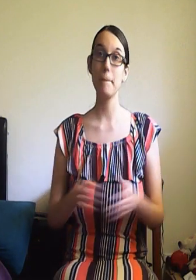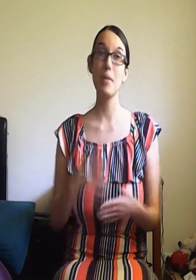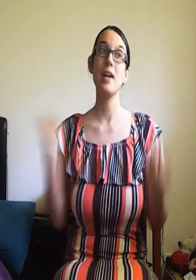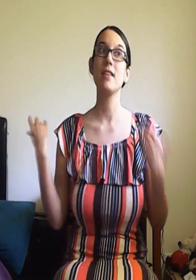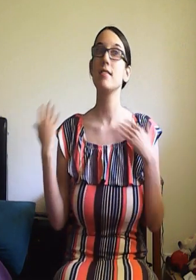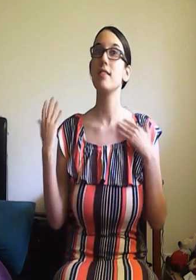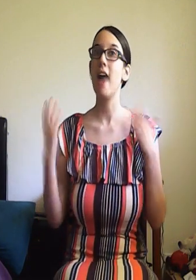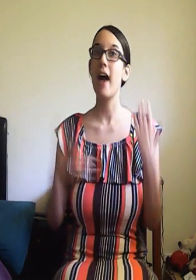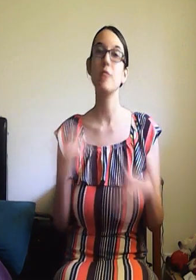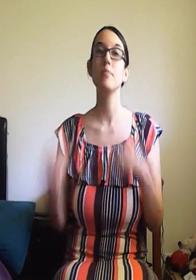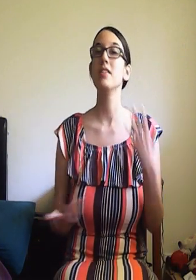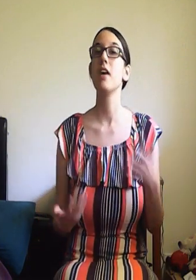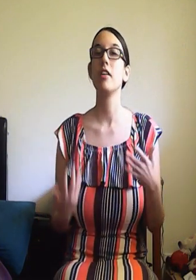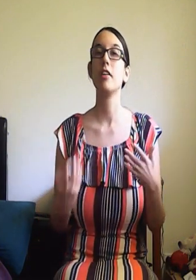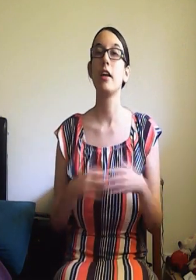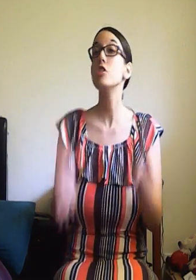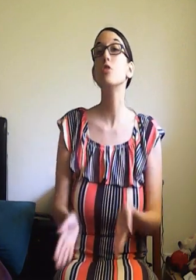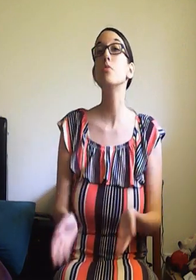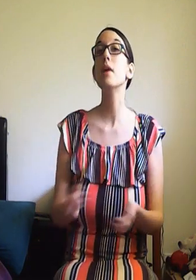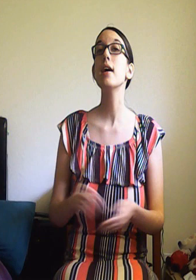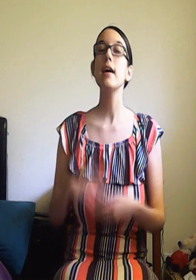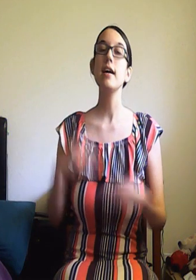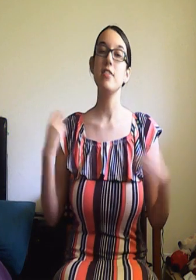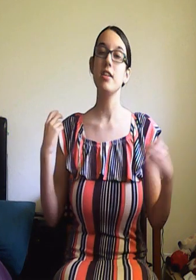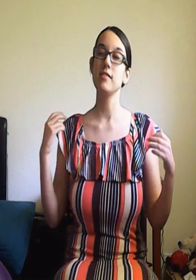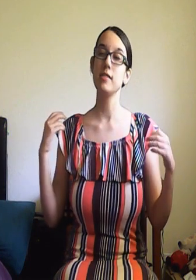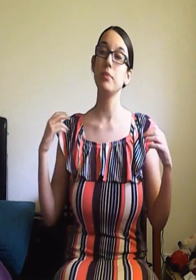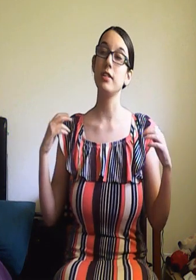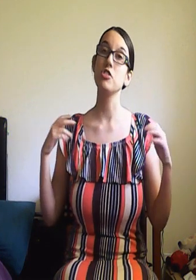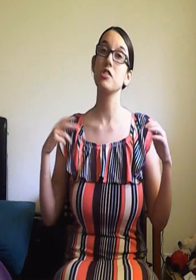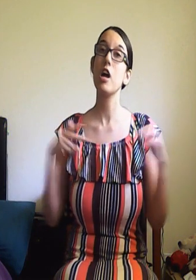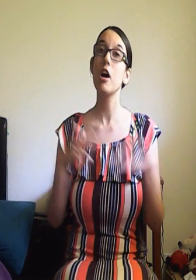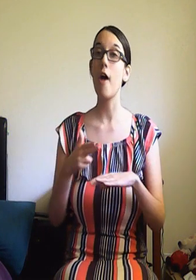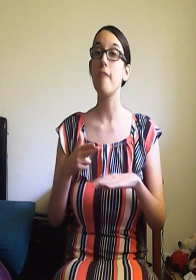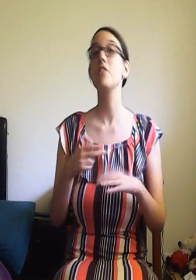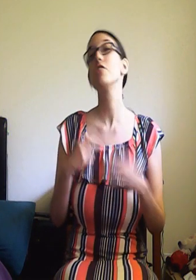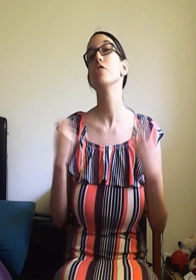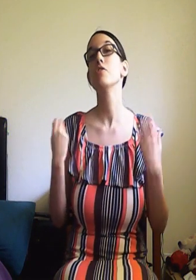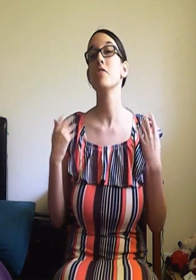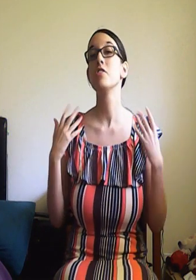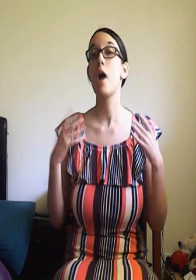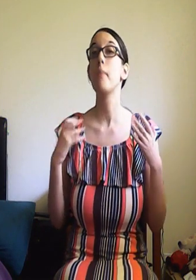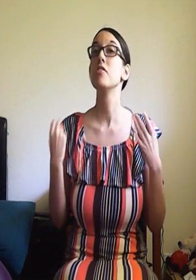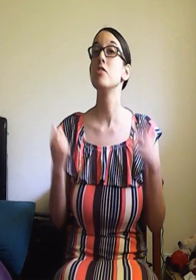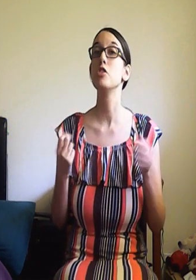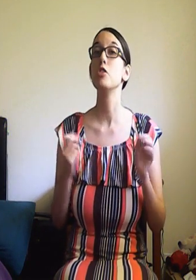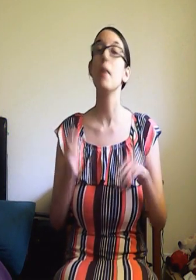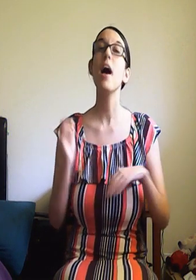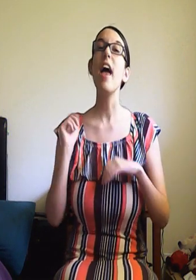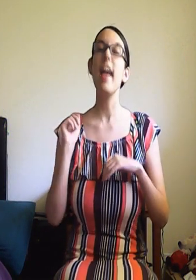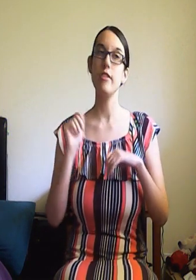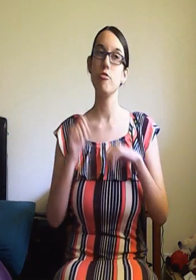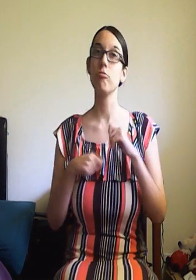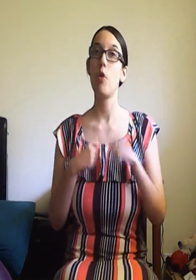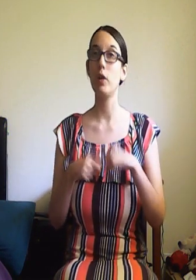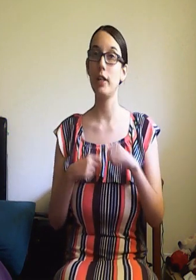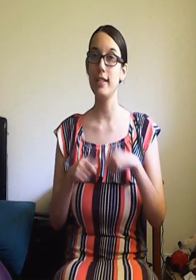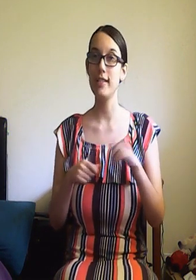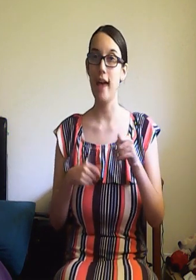And that can be done like tube. Then simply just cut off the top of the tube and roll it down like